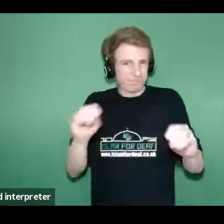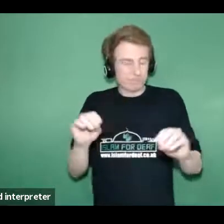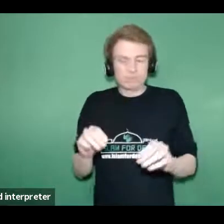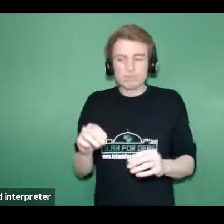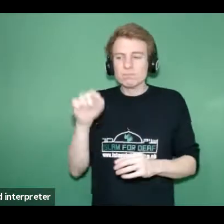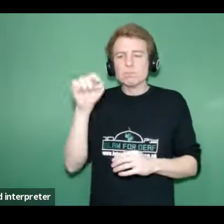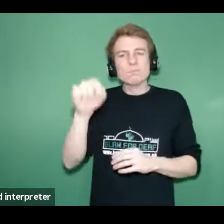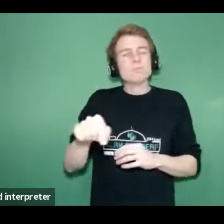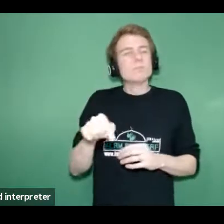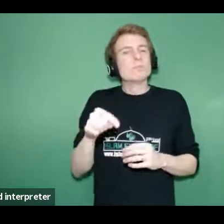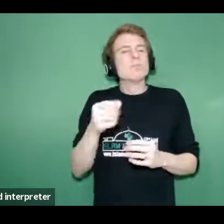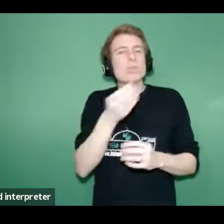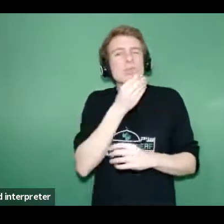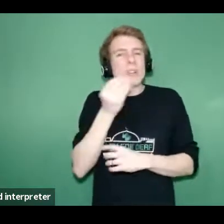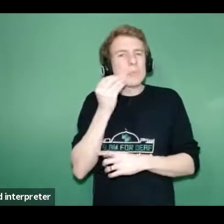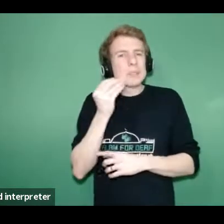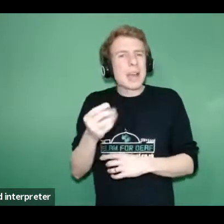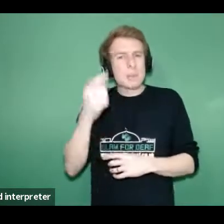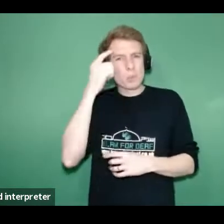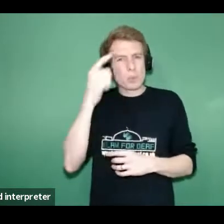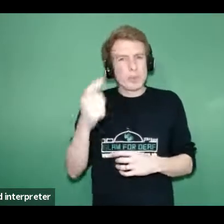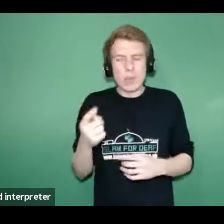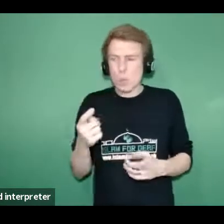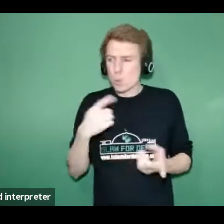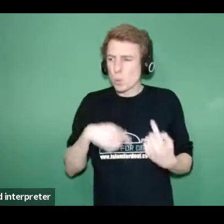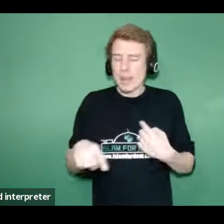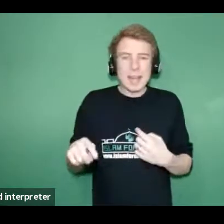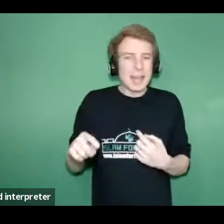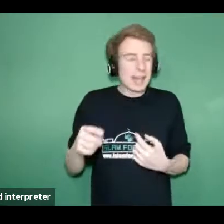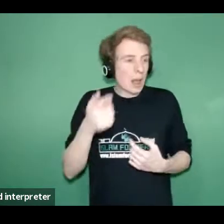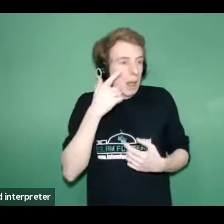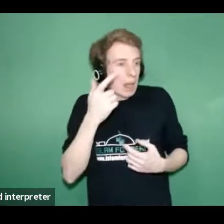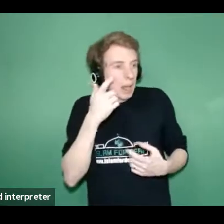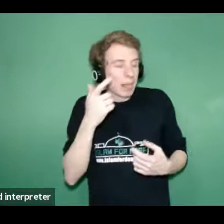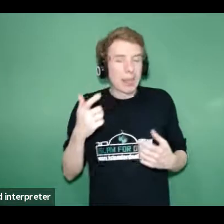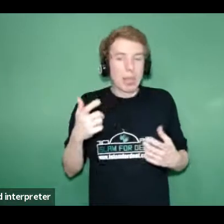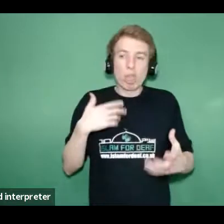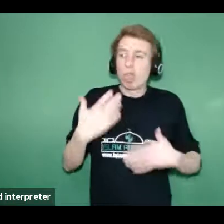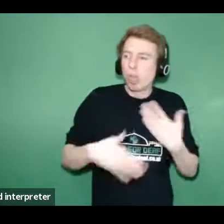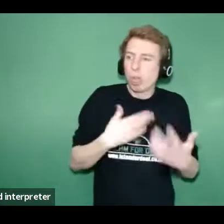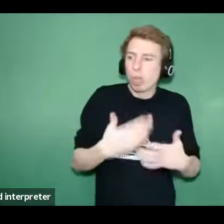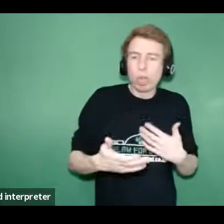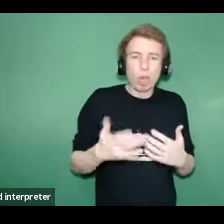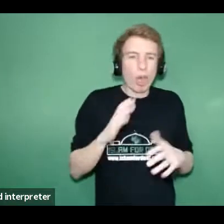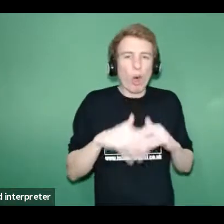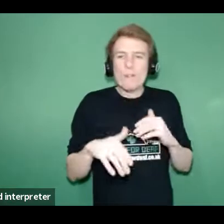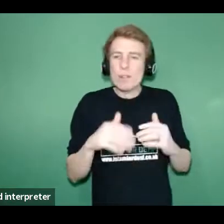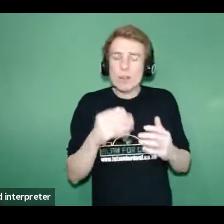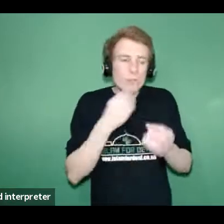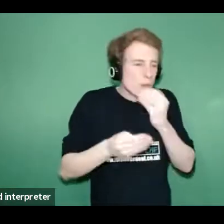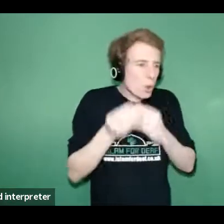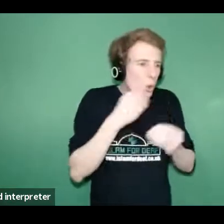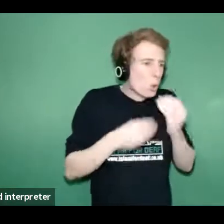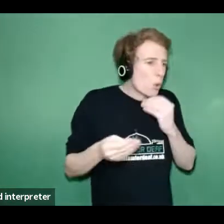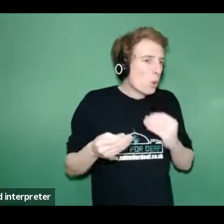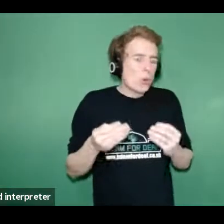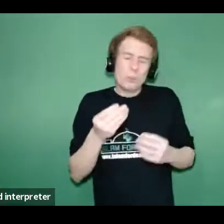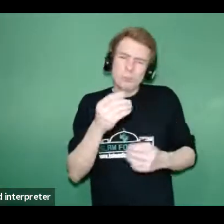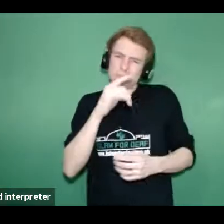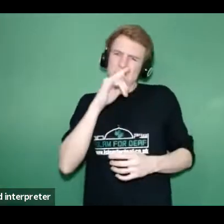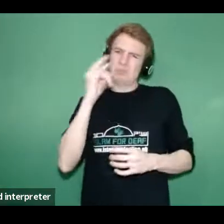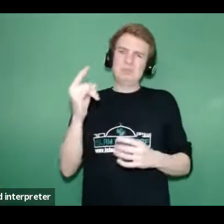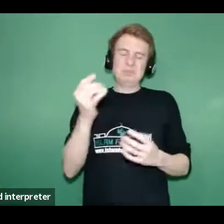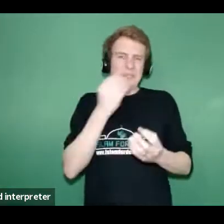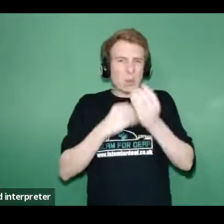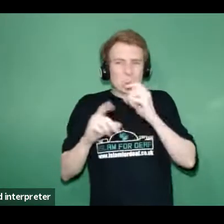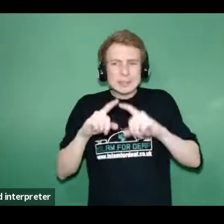experimental and flamboyant with our food and with our cuisine. Rather, this is not the intent behind Ramadan. Ramadan